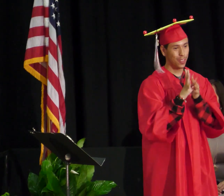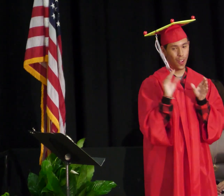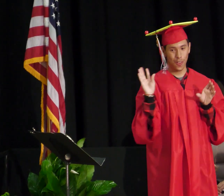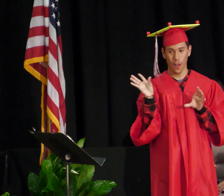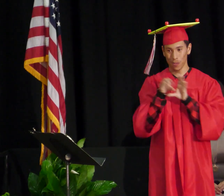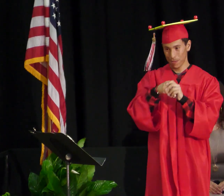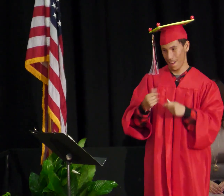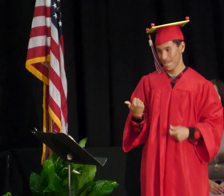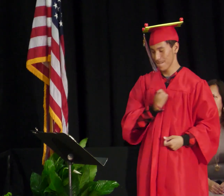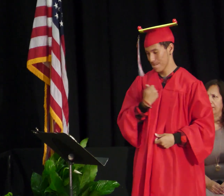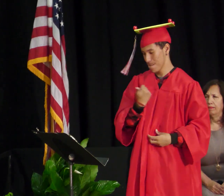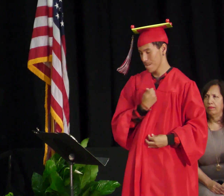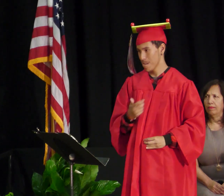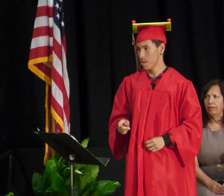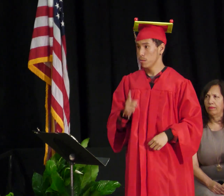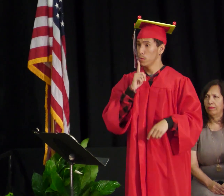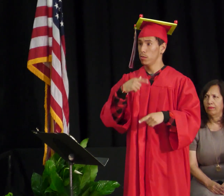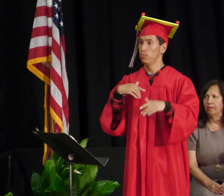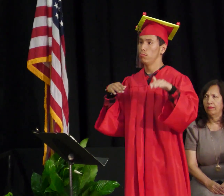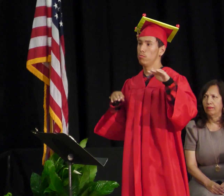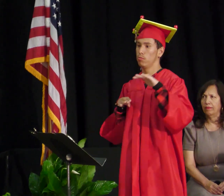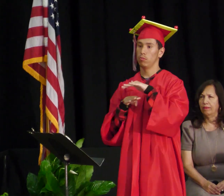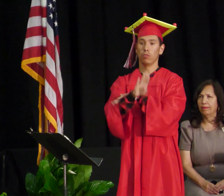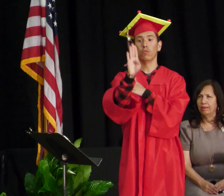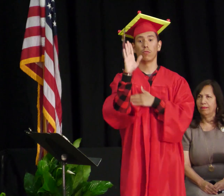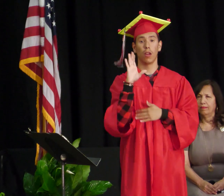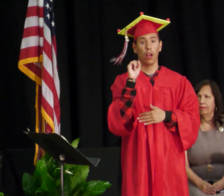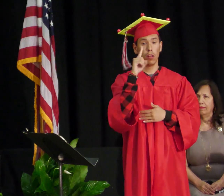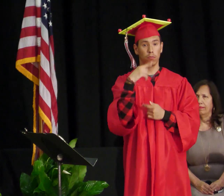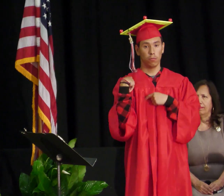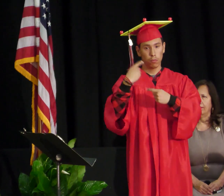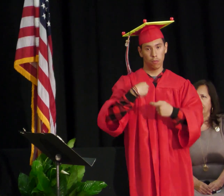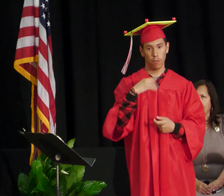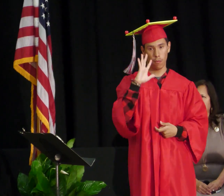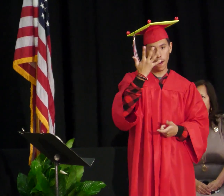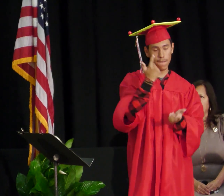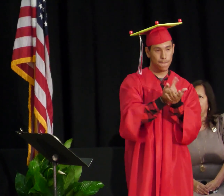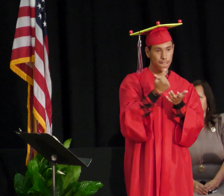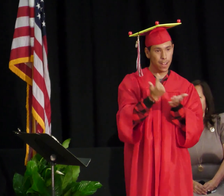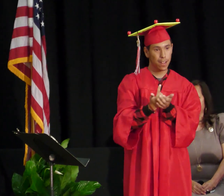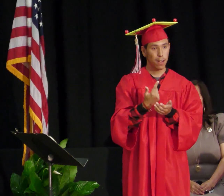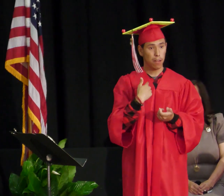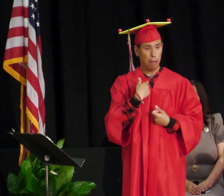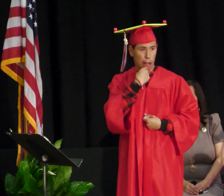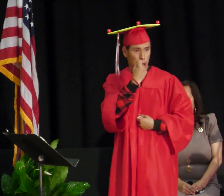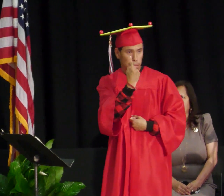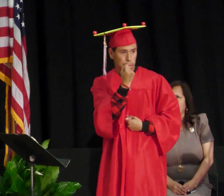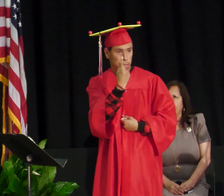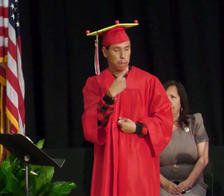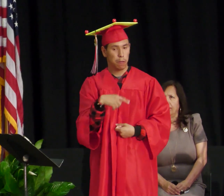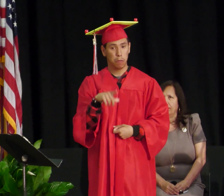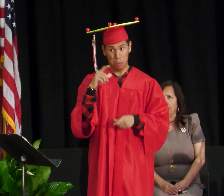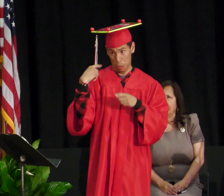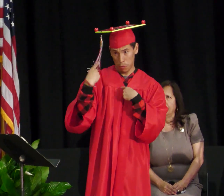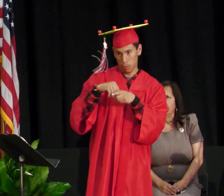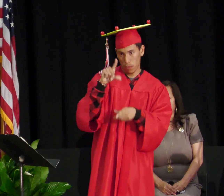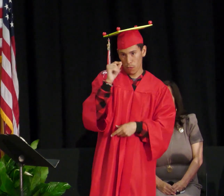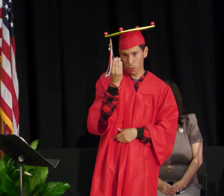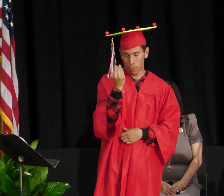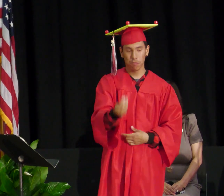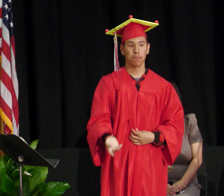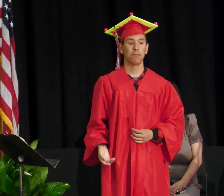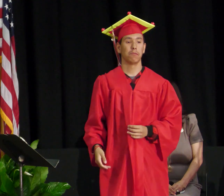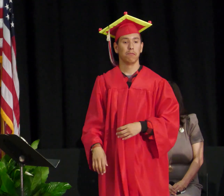special day for all of us seniors, including myself. I remember the day that I enrolled in CSDB. It was fifth grade,